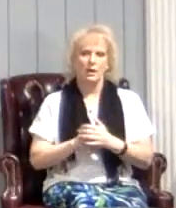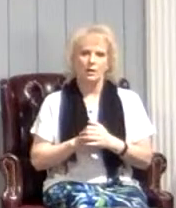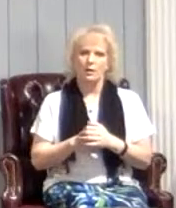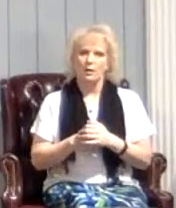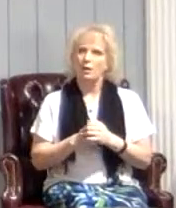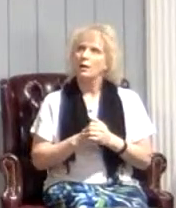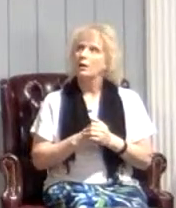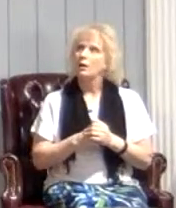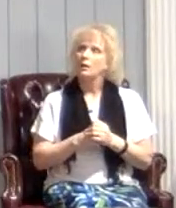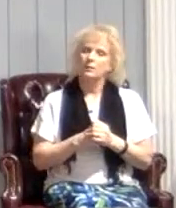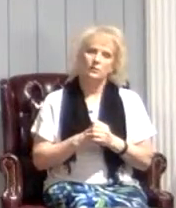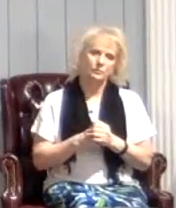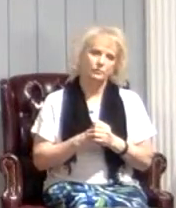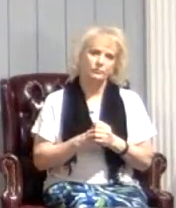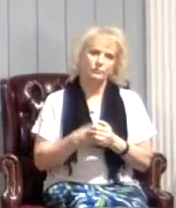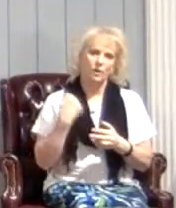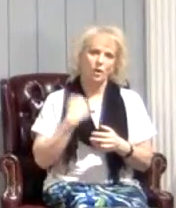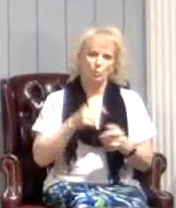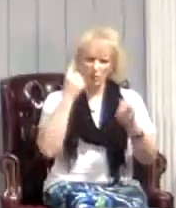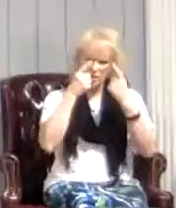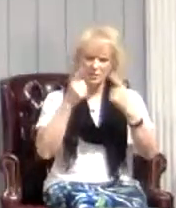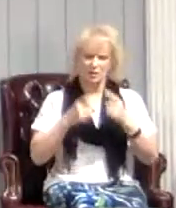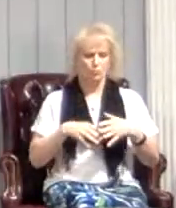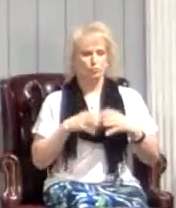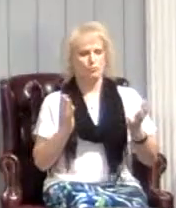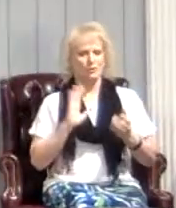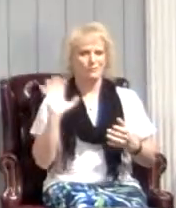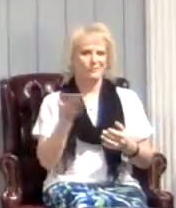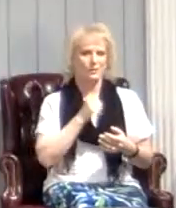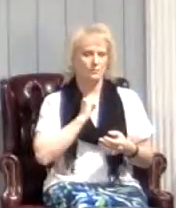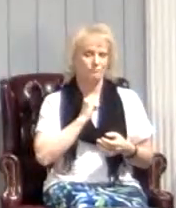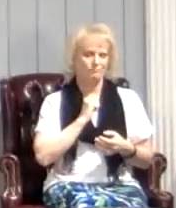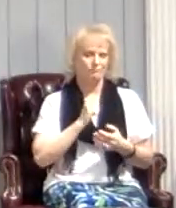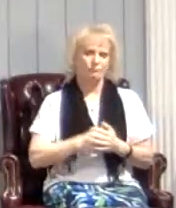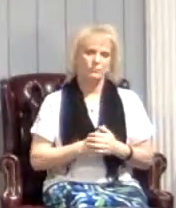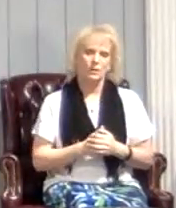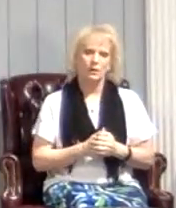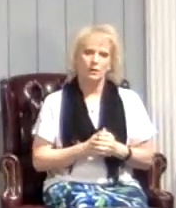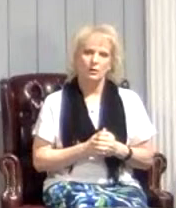We think too much of ourselves.